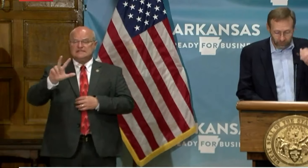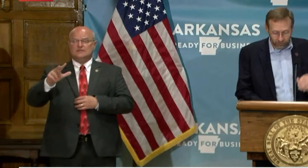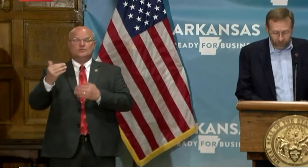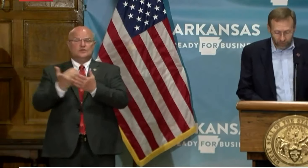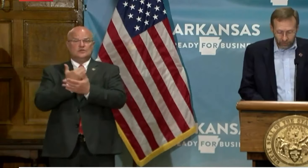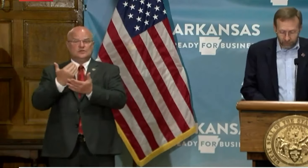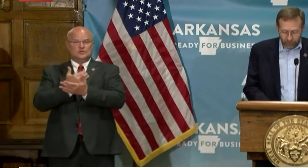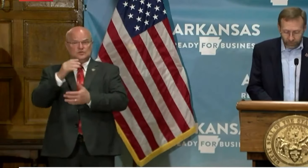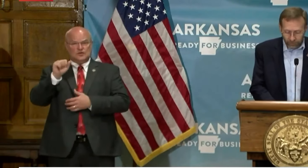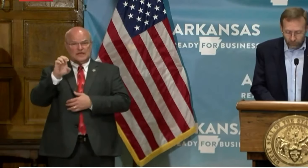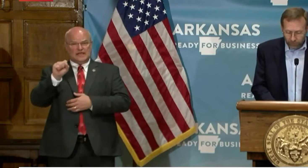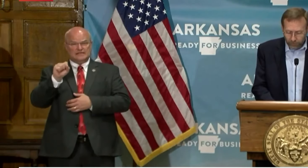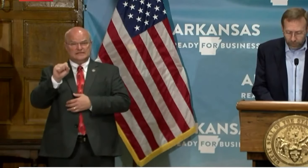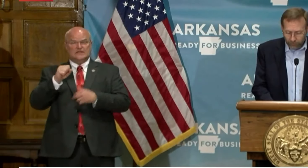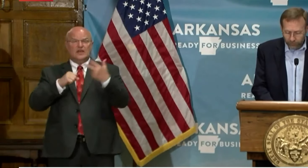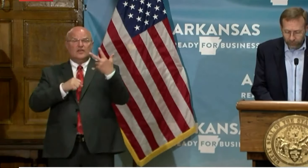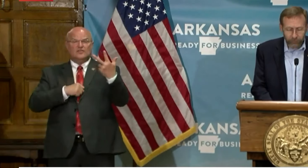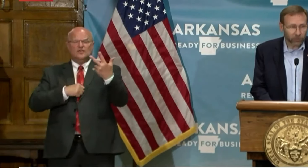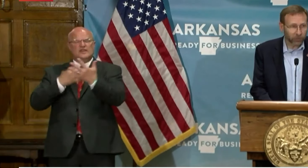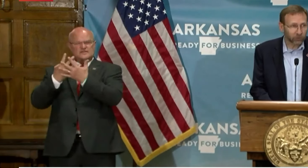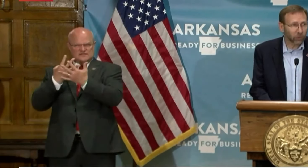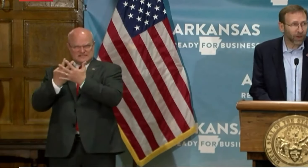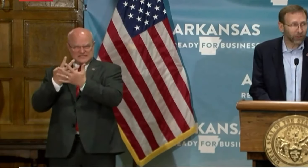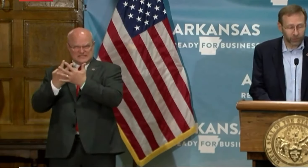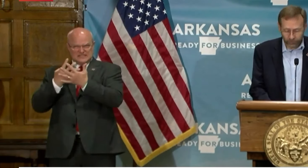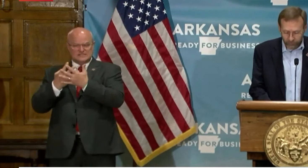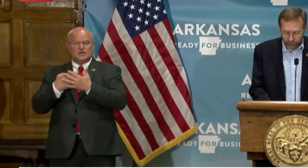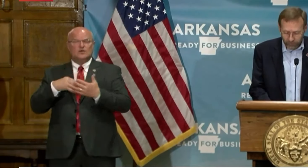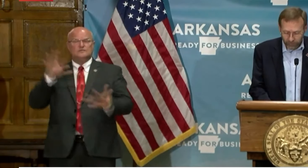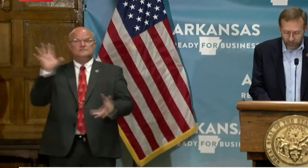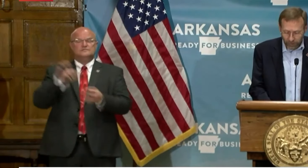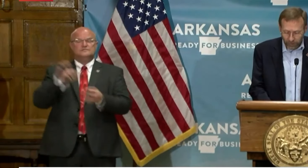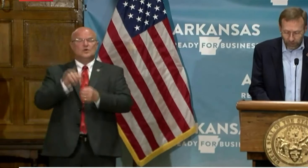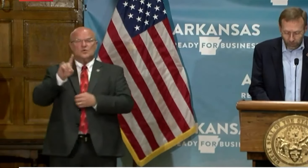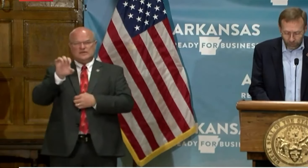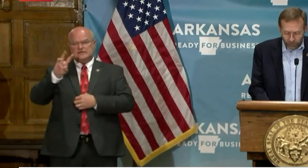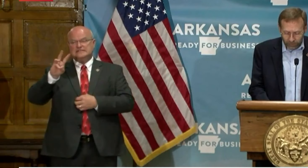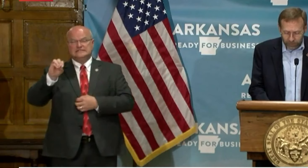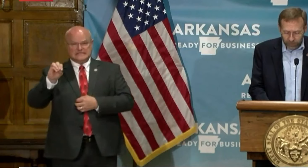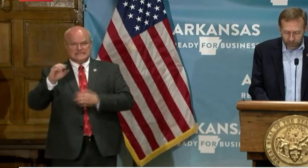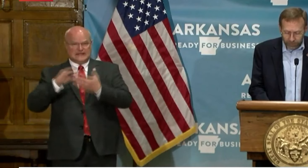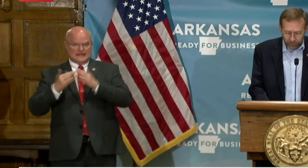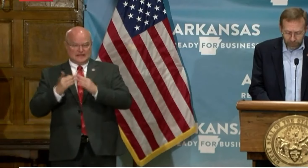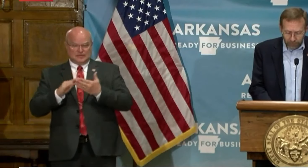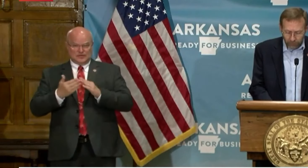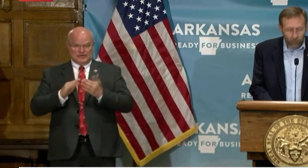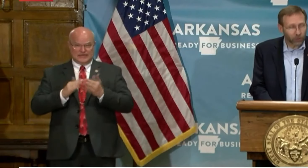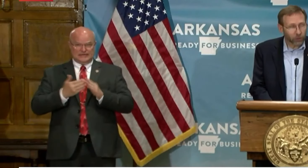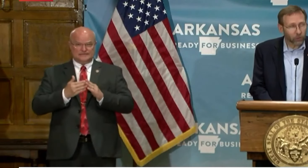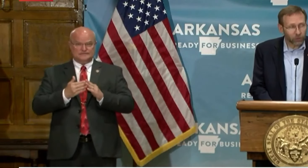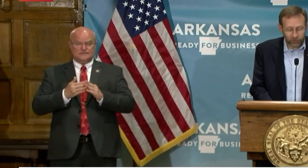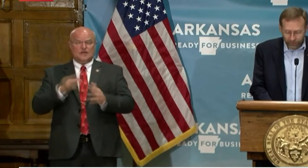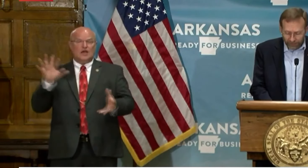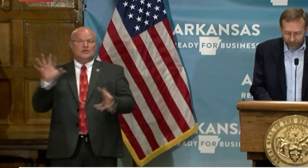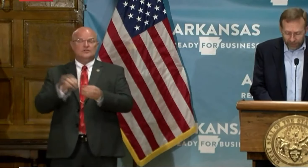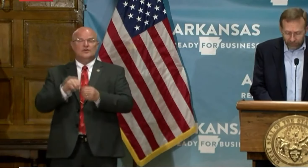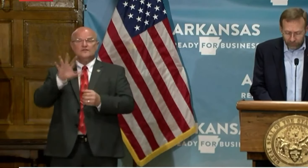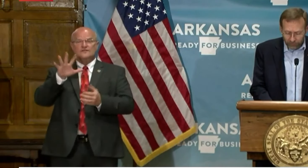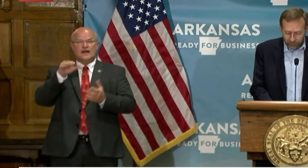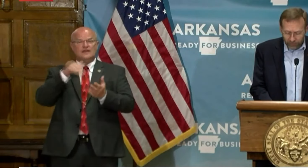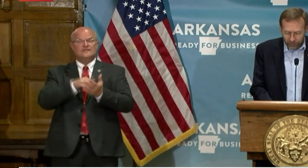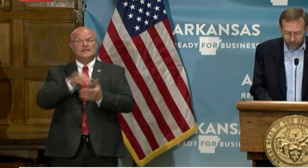new cases. 3 of these were in correctional facilities, so 160 were in the community. So our total is